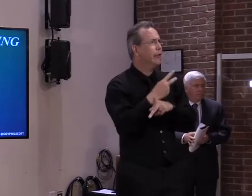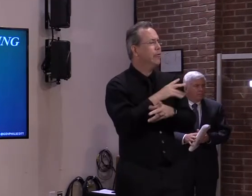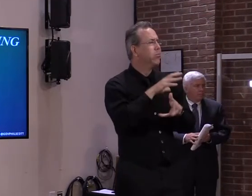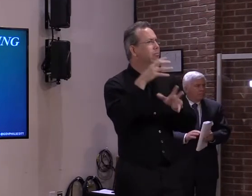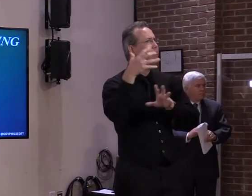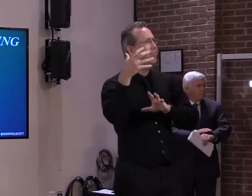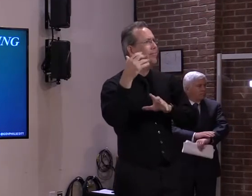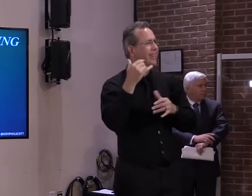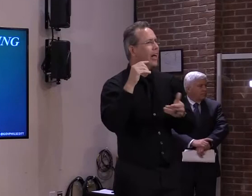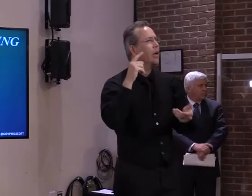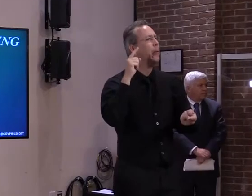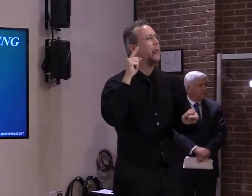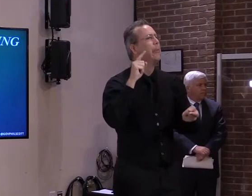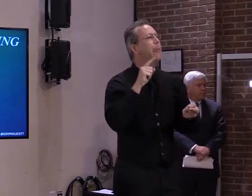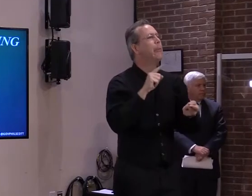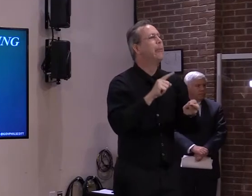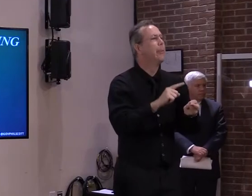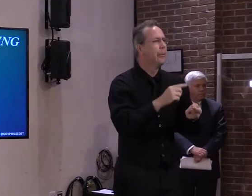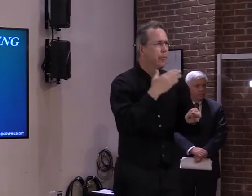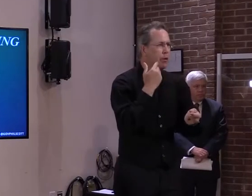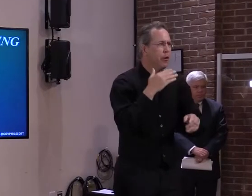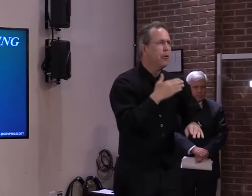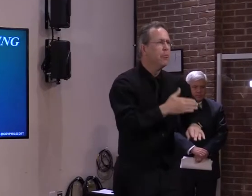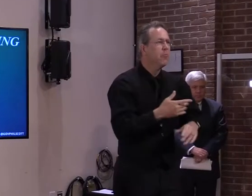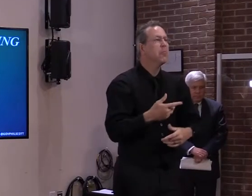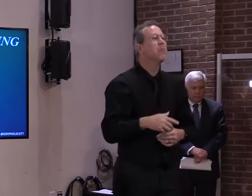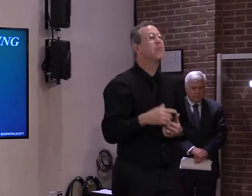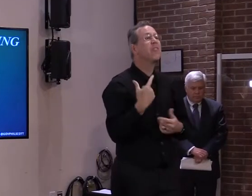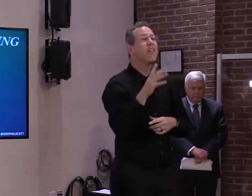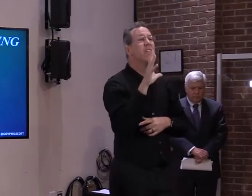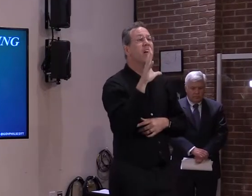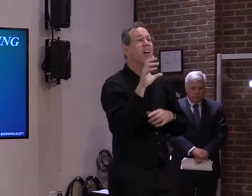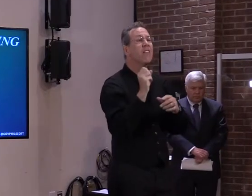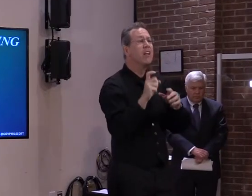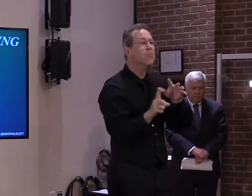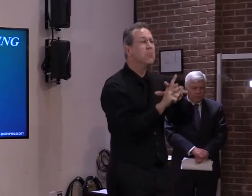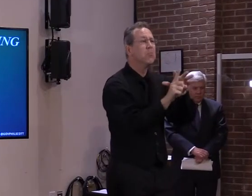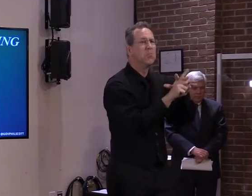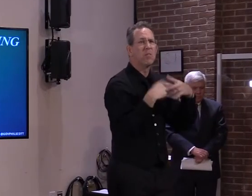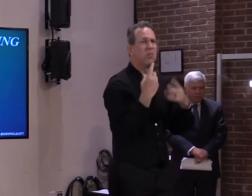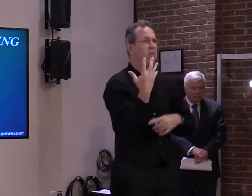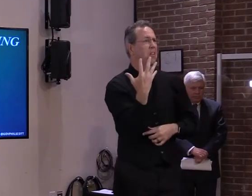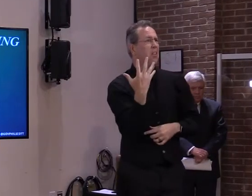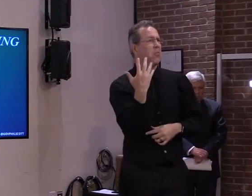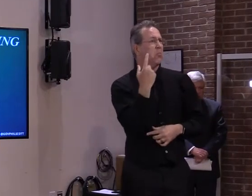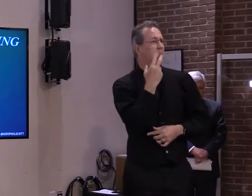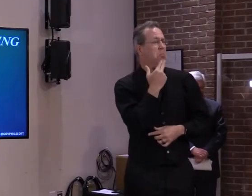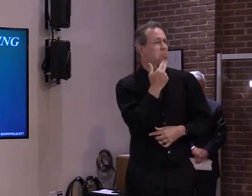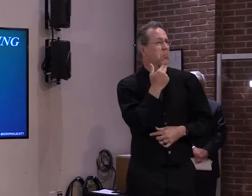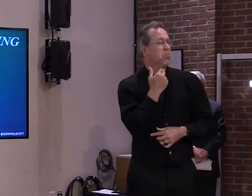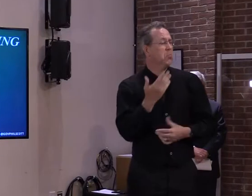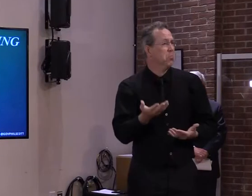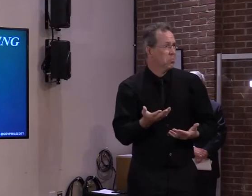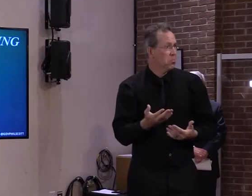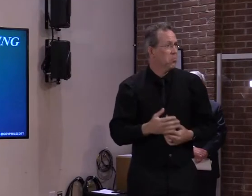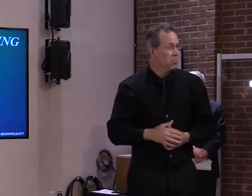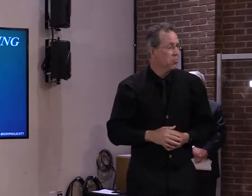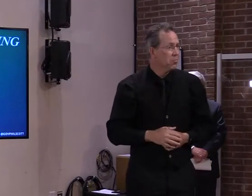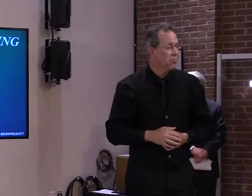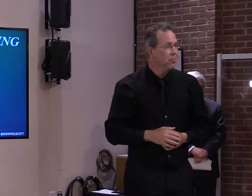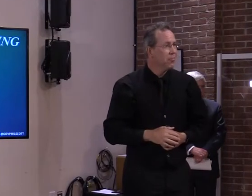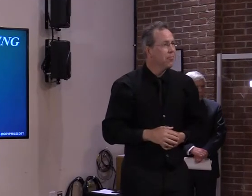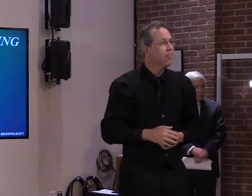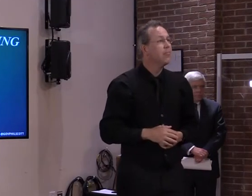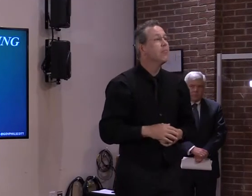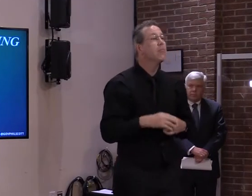just under 5 every day, which is great news for us. We're also seeing low single